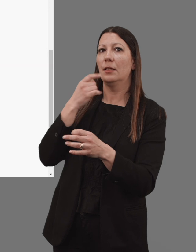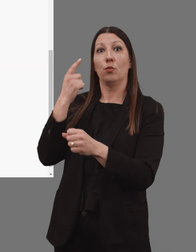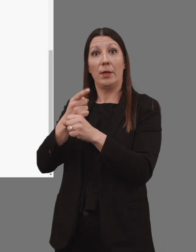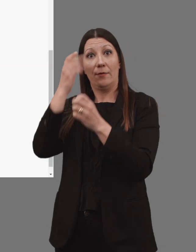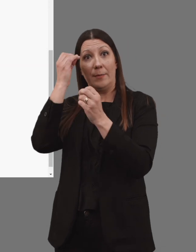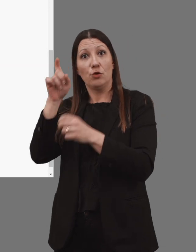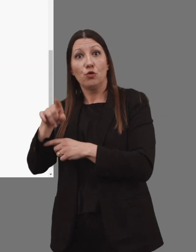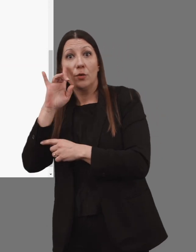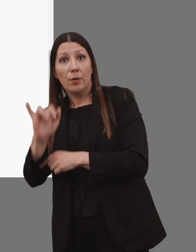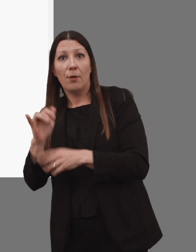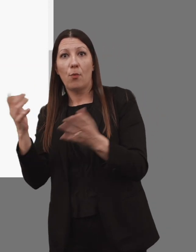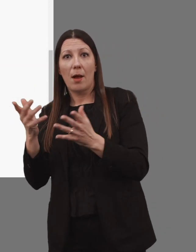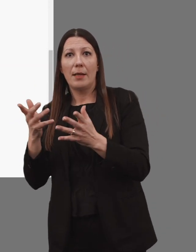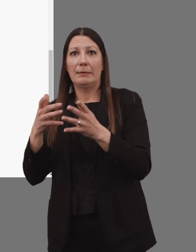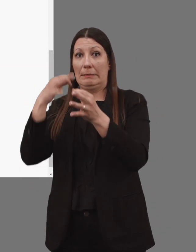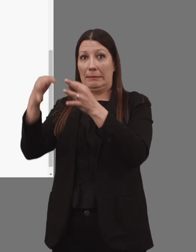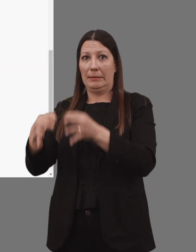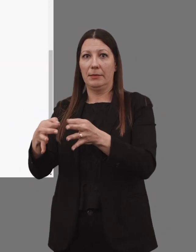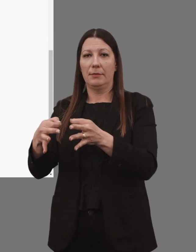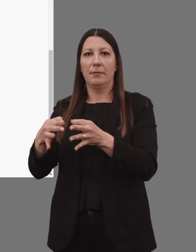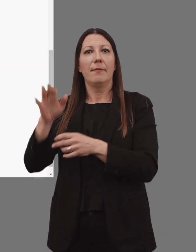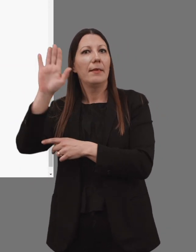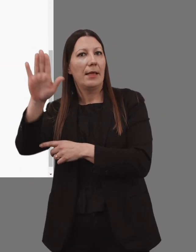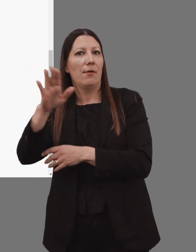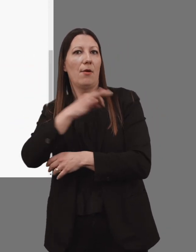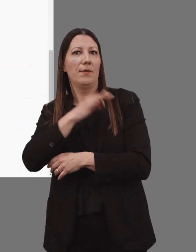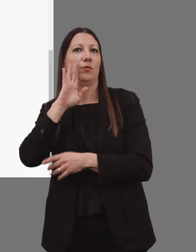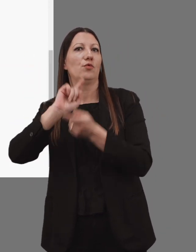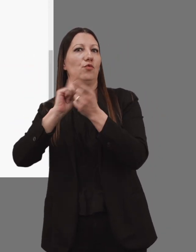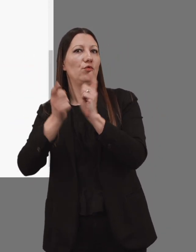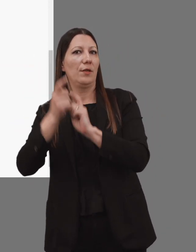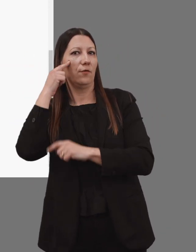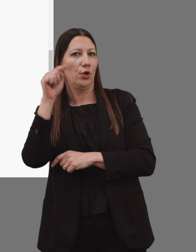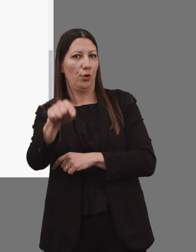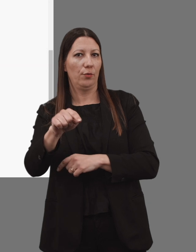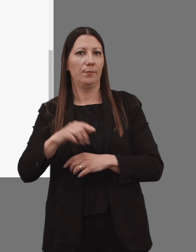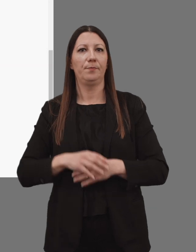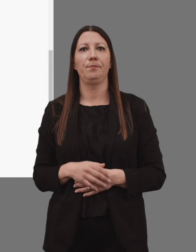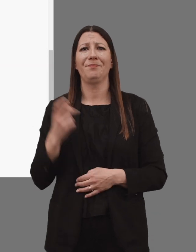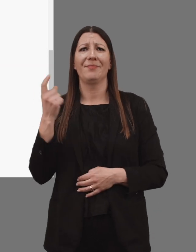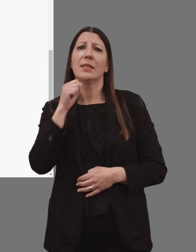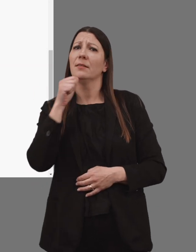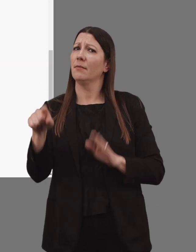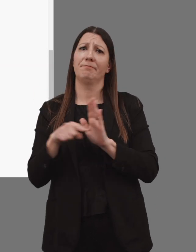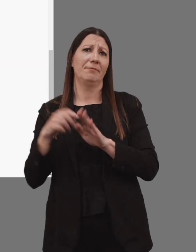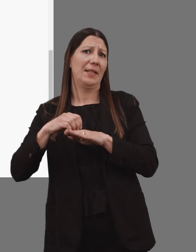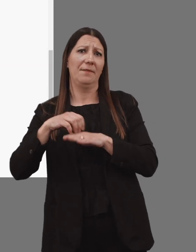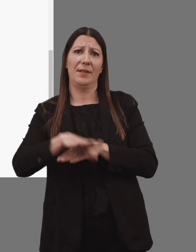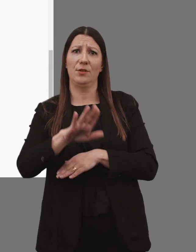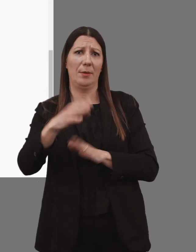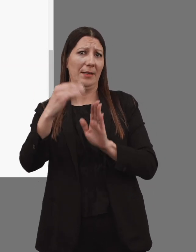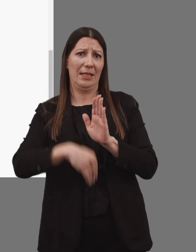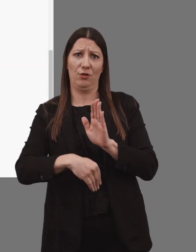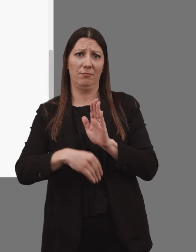appropriate information, and they will make the changes for you. It will not negatively affect your application to have made an